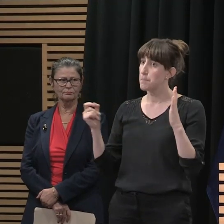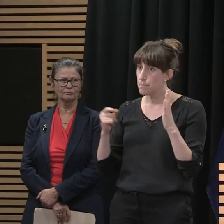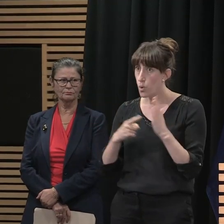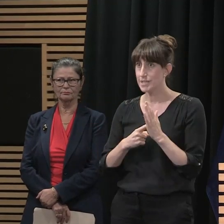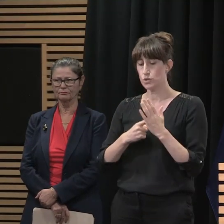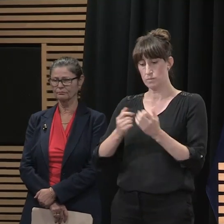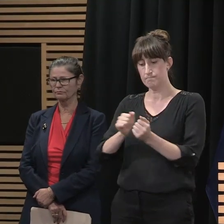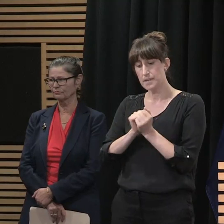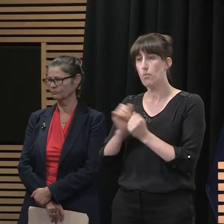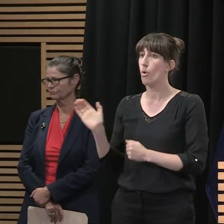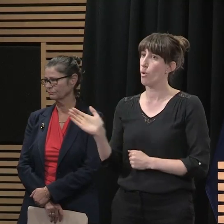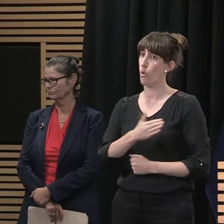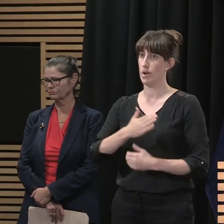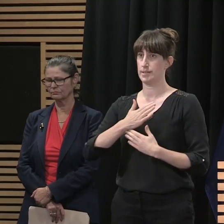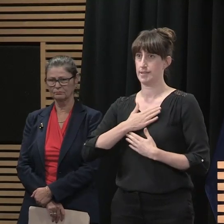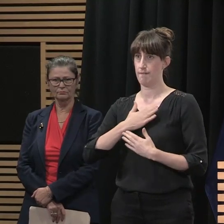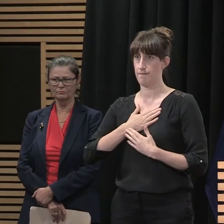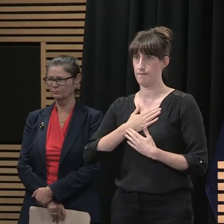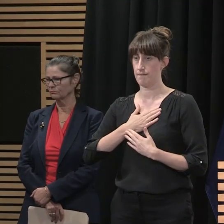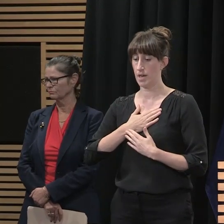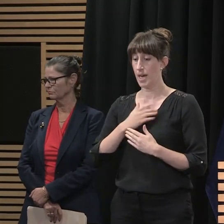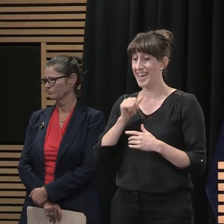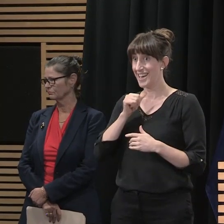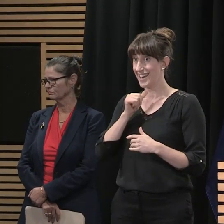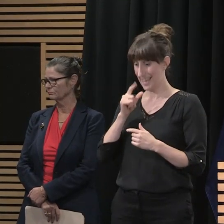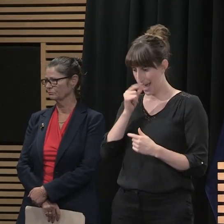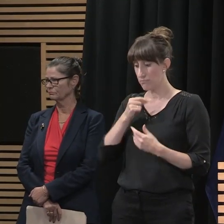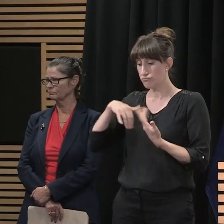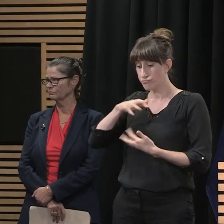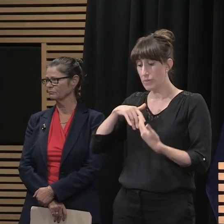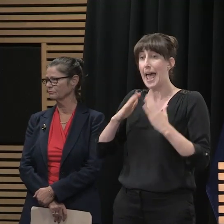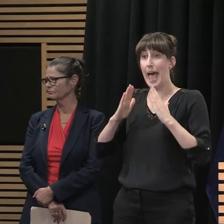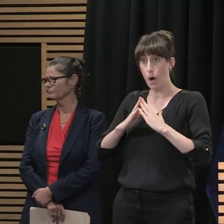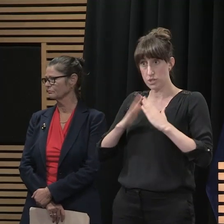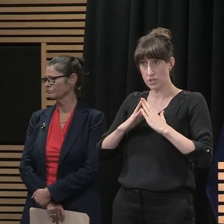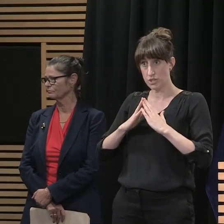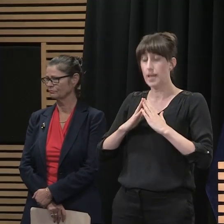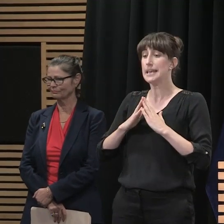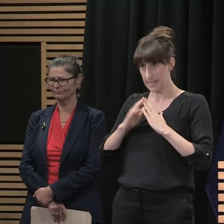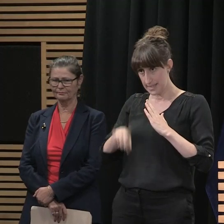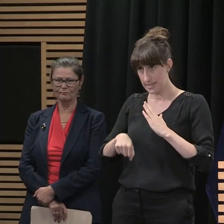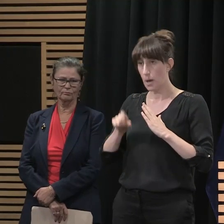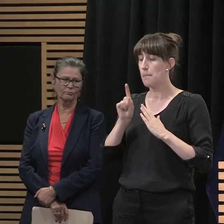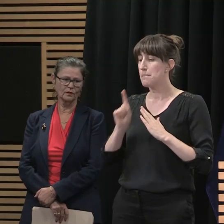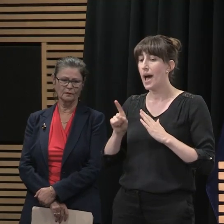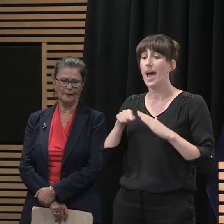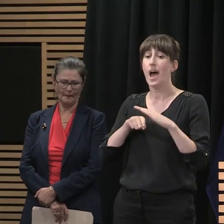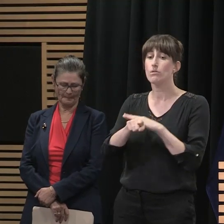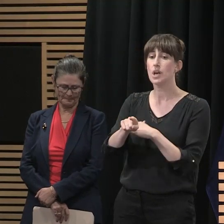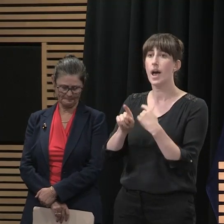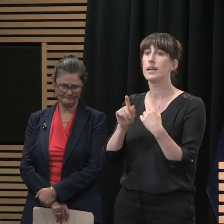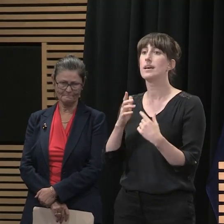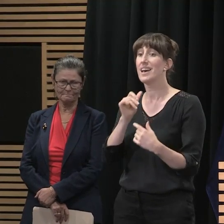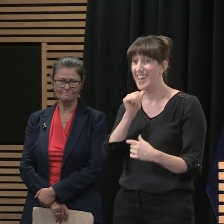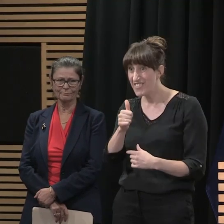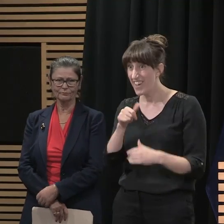spend time just with those with whom you are in self-isolation, and keep your distance from everyone else at all times